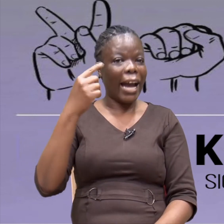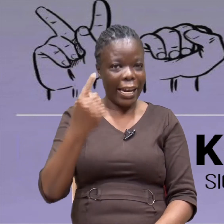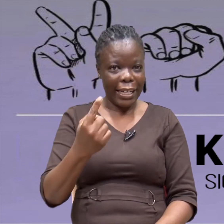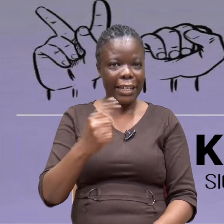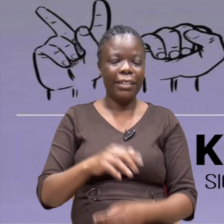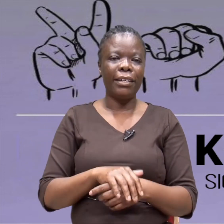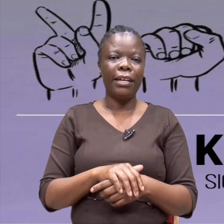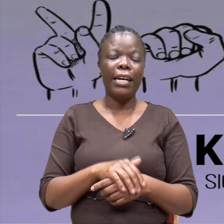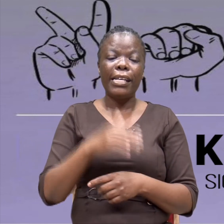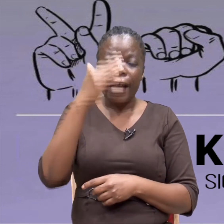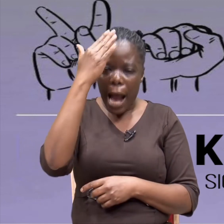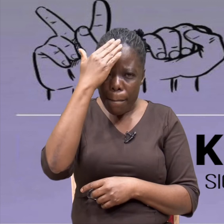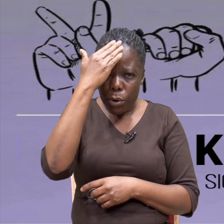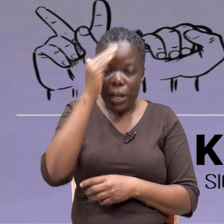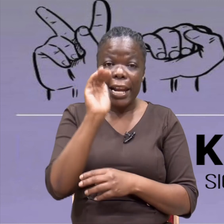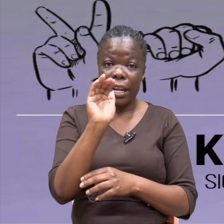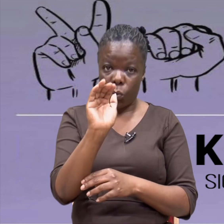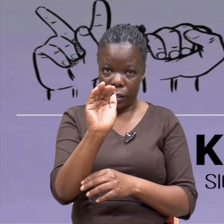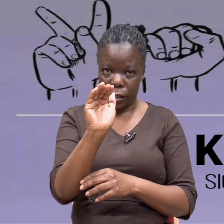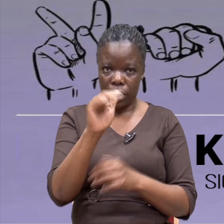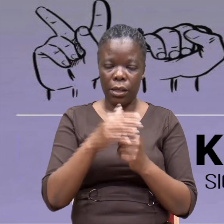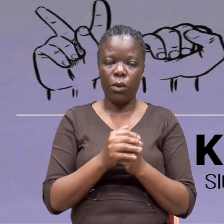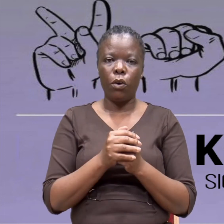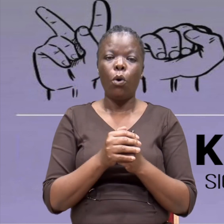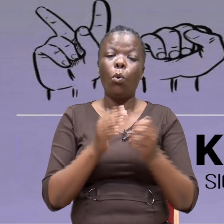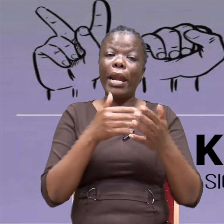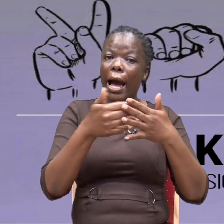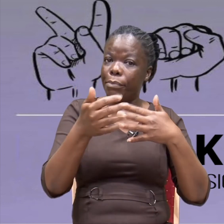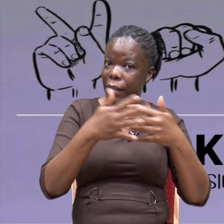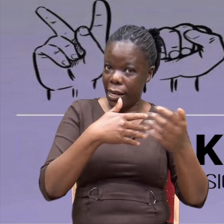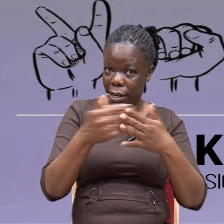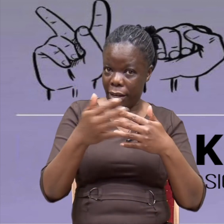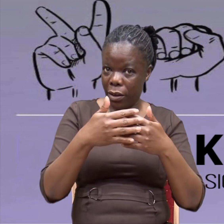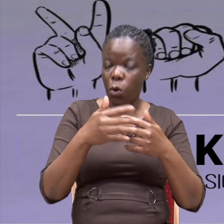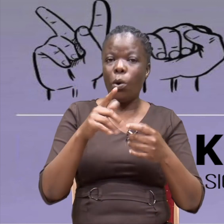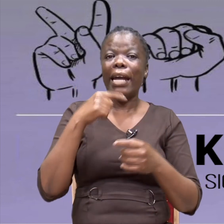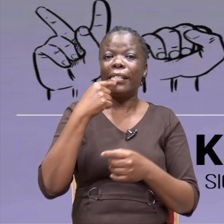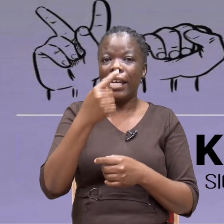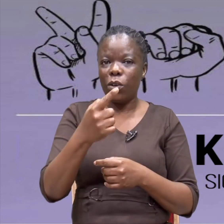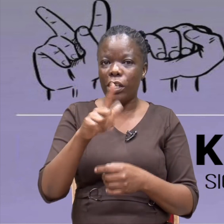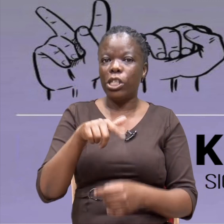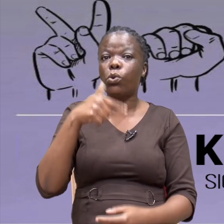Kindly is a humble request. When I'm signing, when I tell you it is your